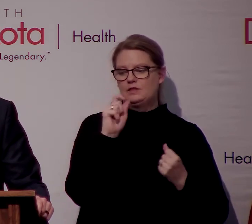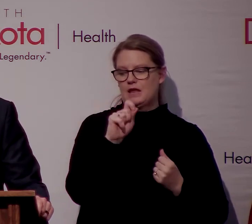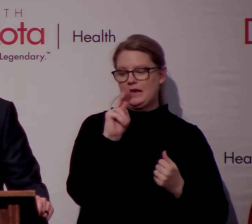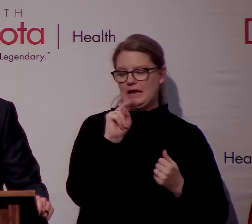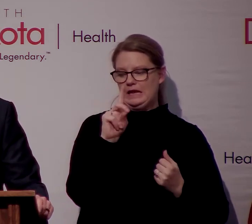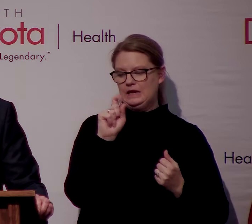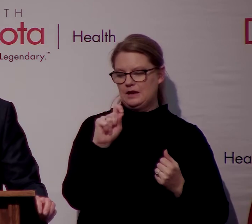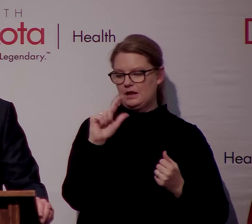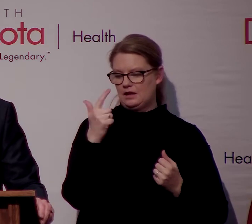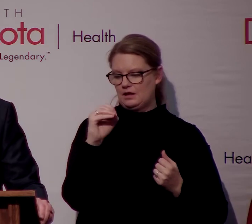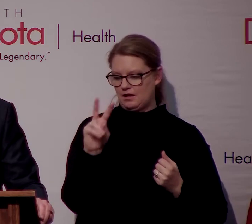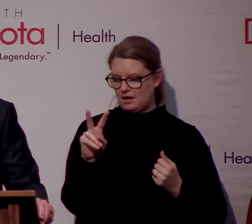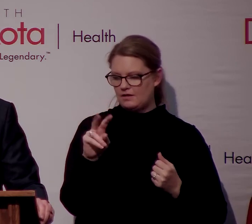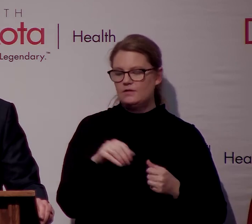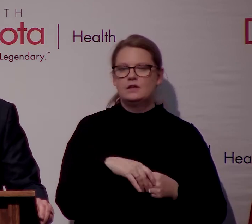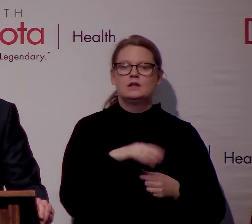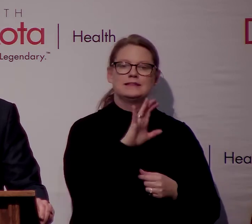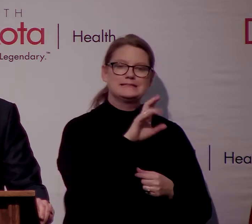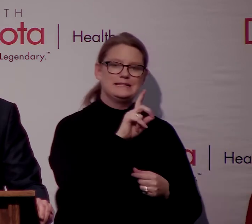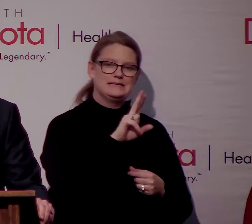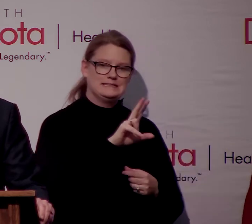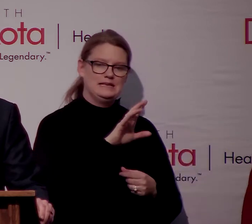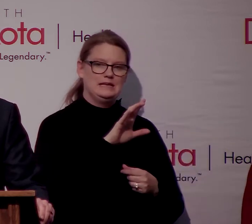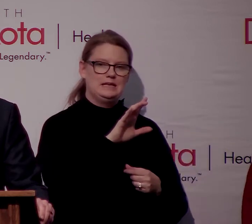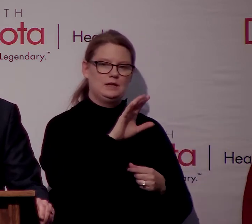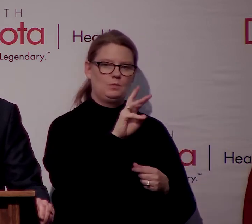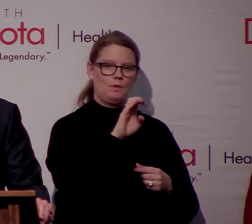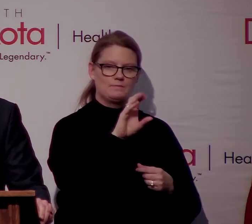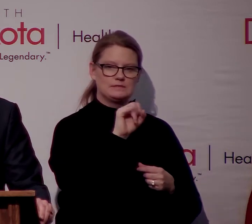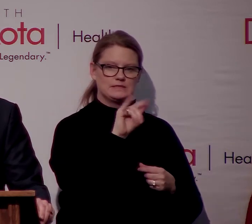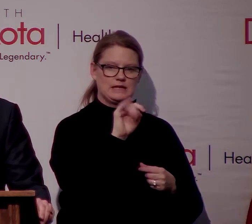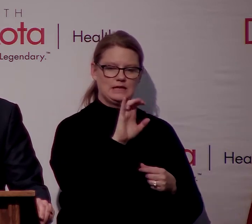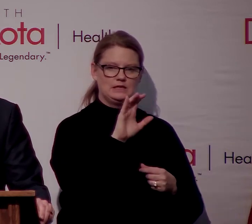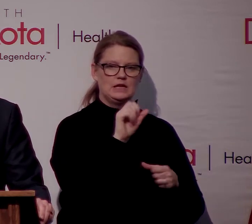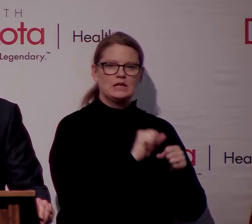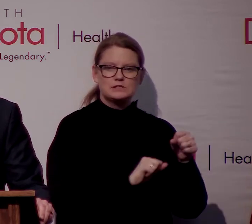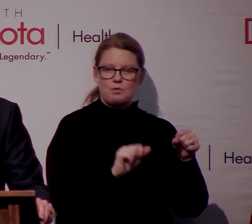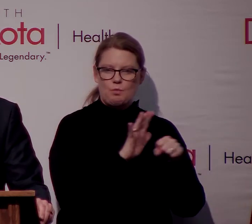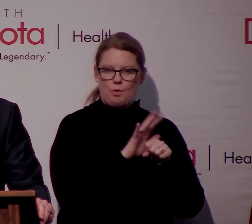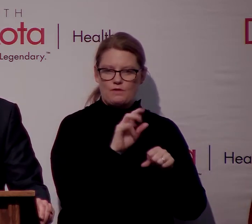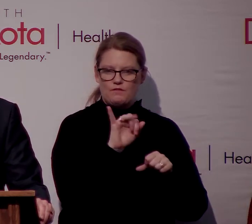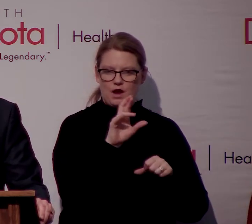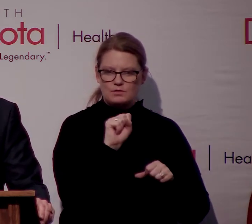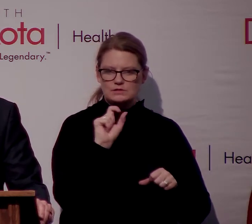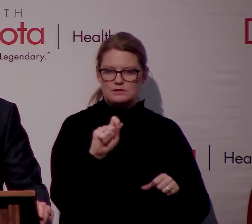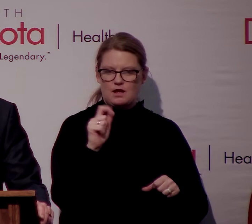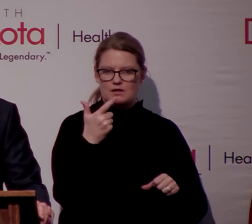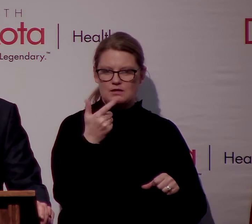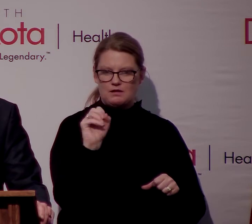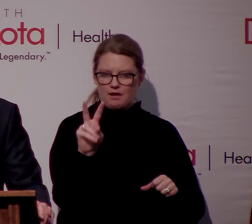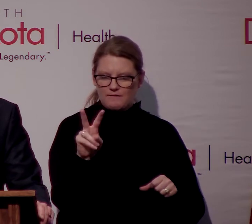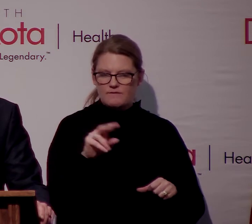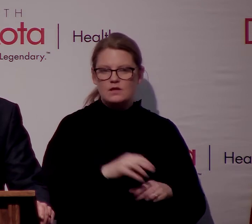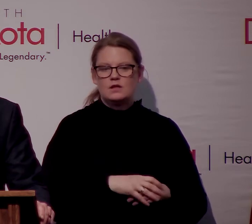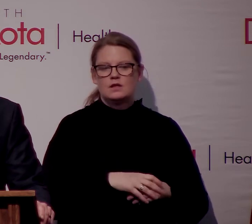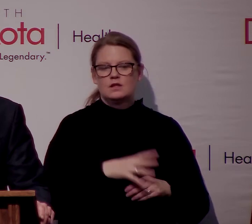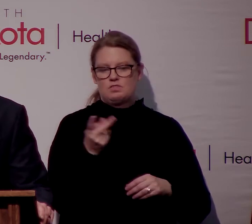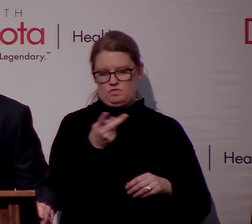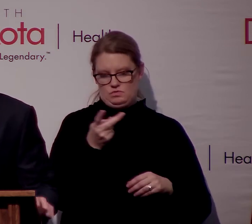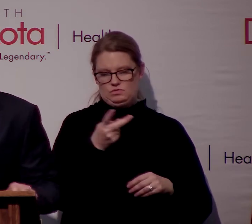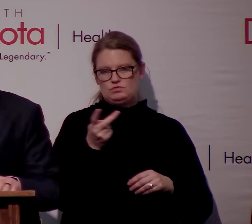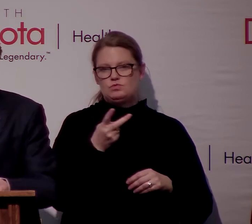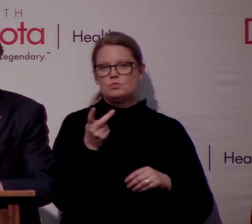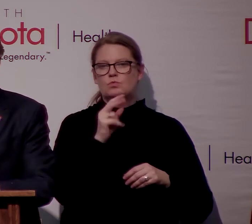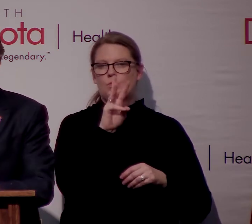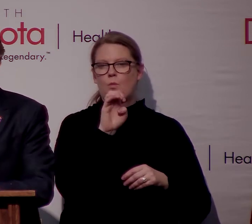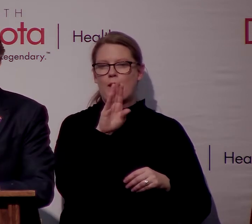other is the CDC website, which is coronavirus.gov. Those are our two locations to go